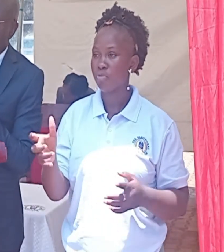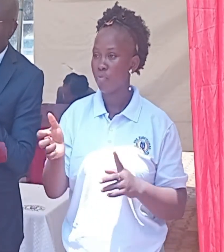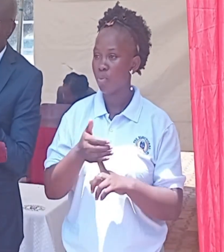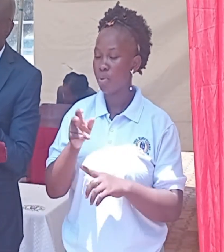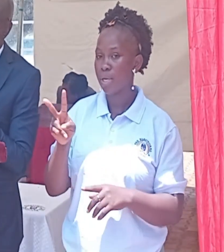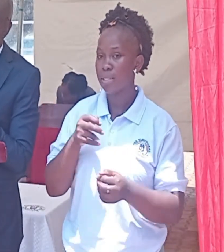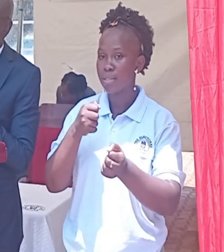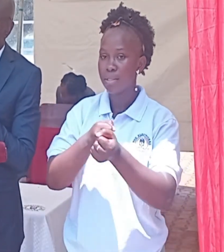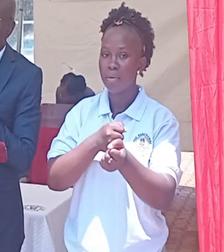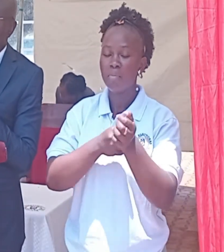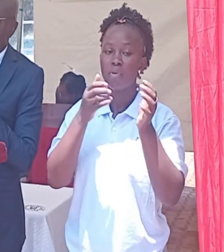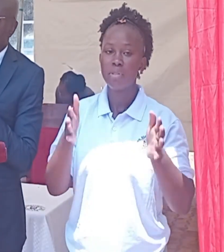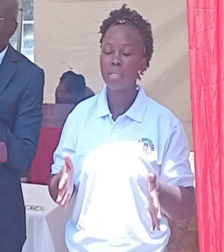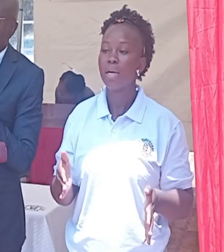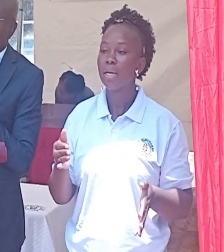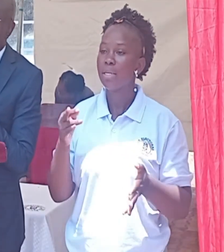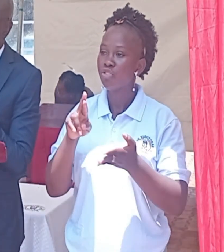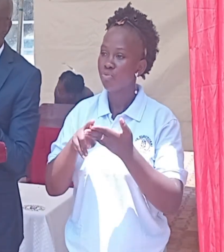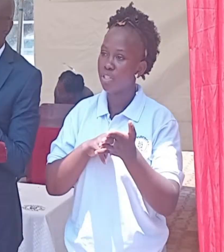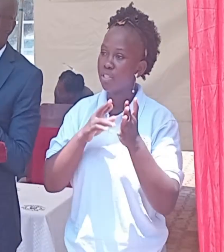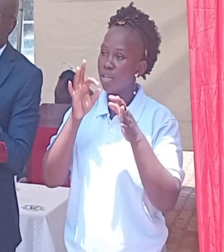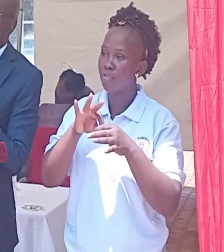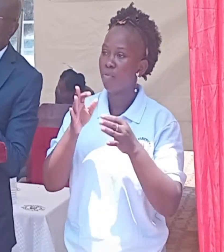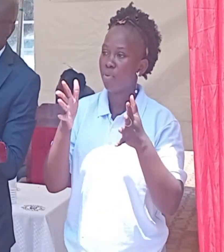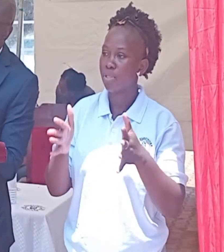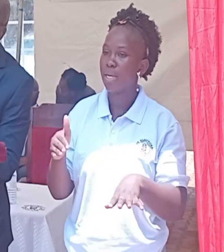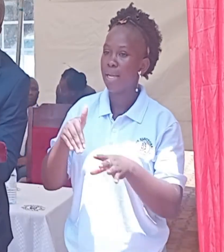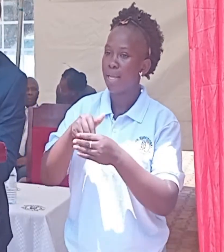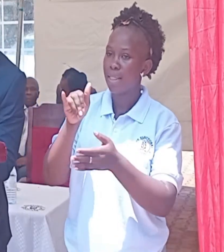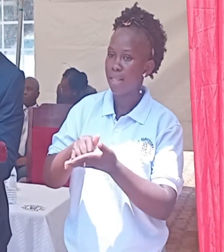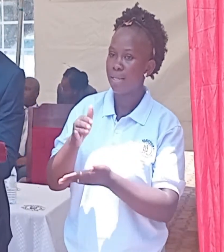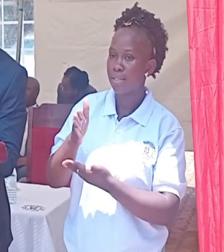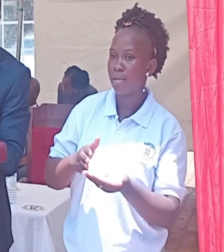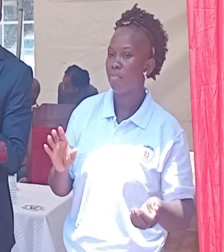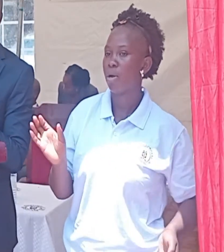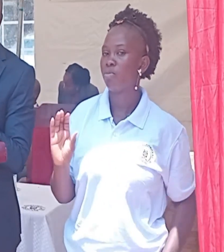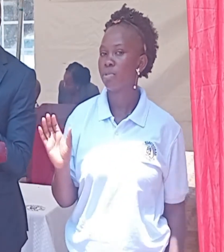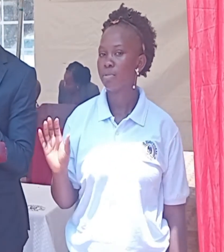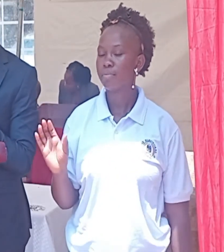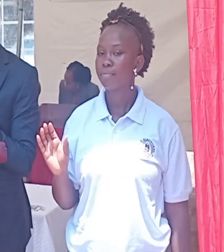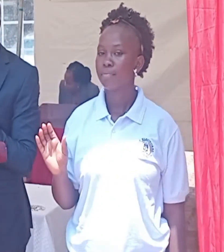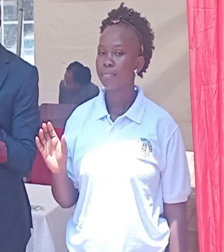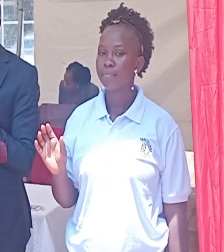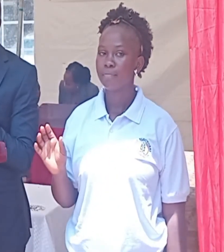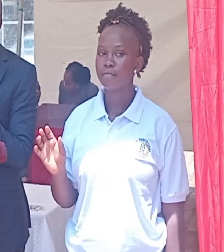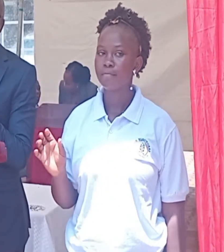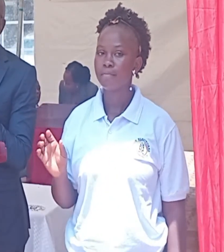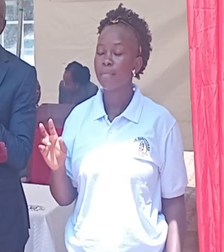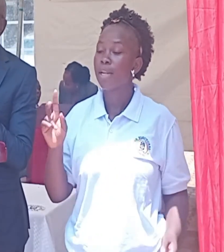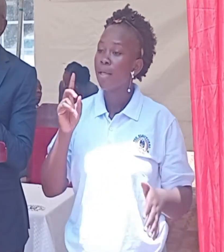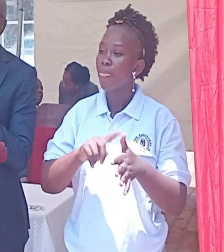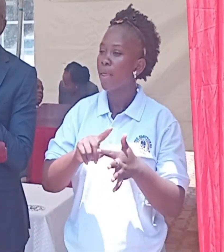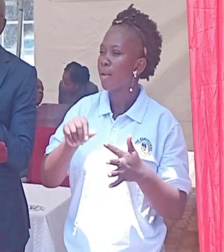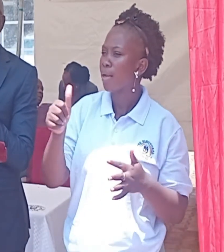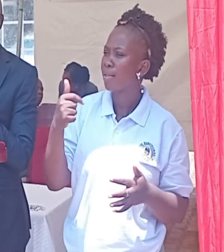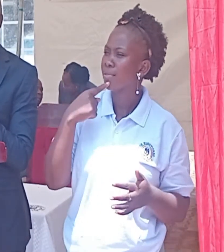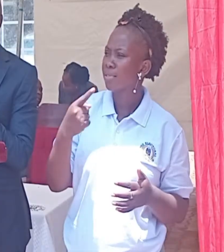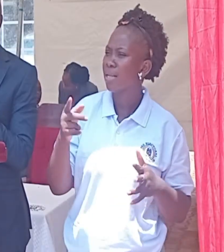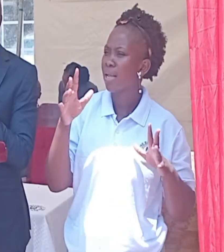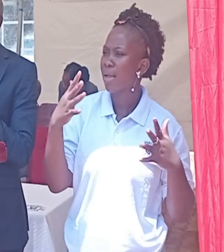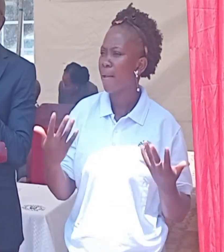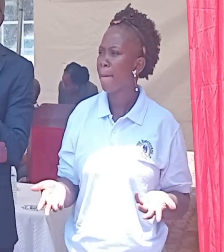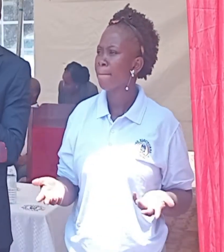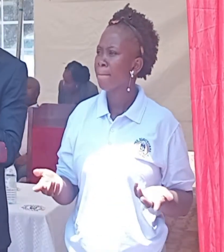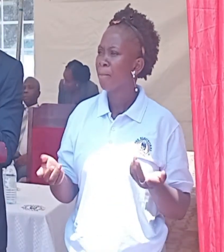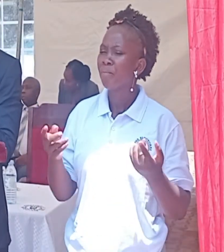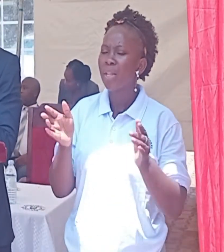as a supporter is a registered voter in that sub-county. Then others are saying, you know, as I said,